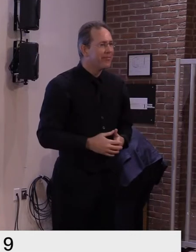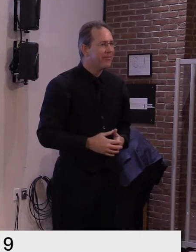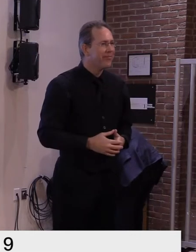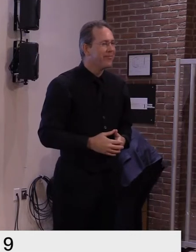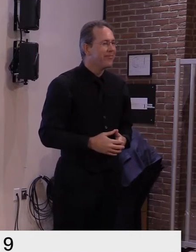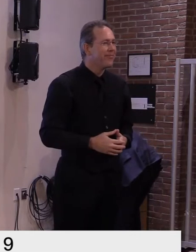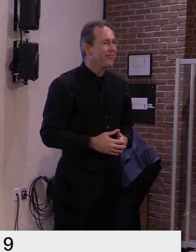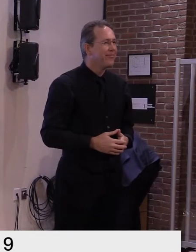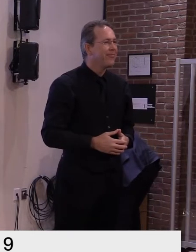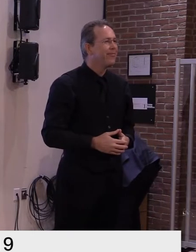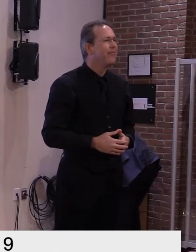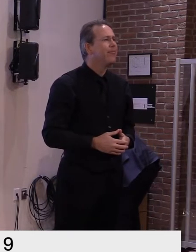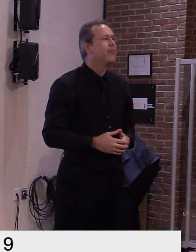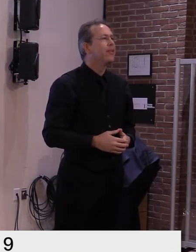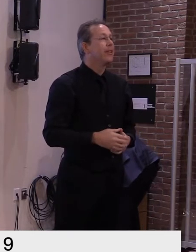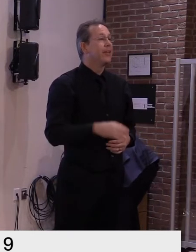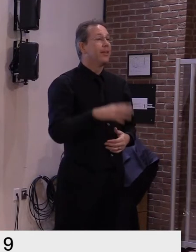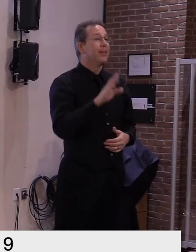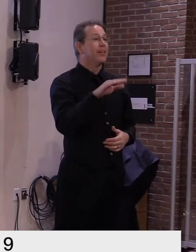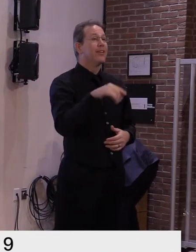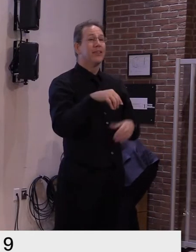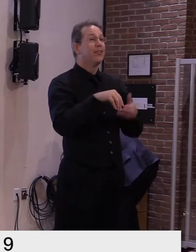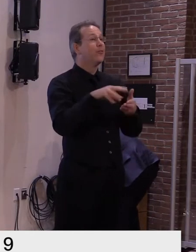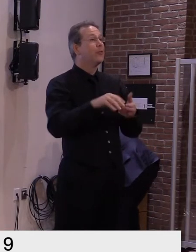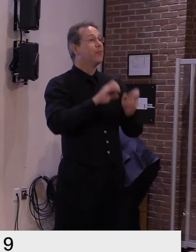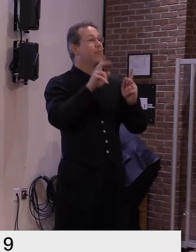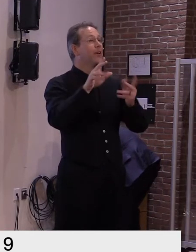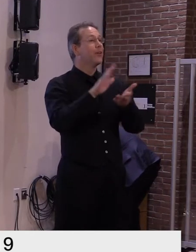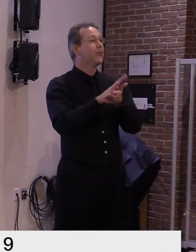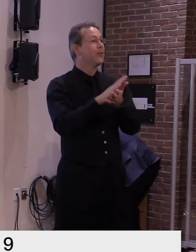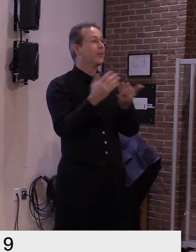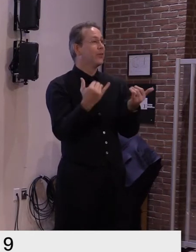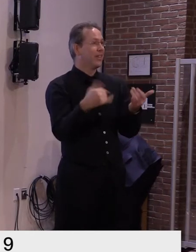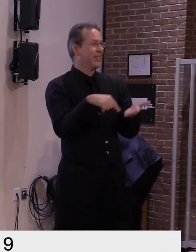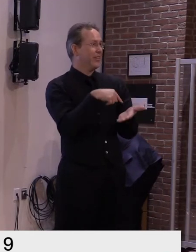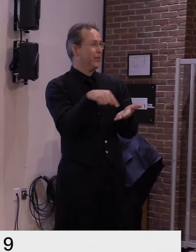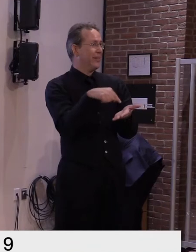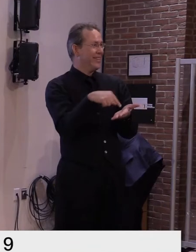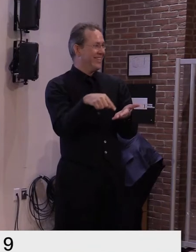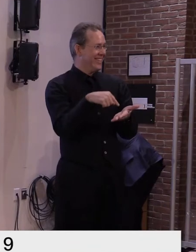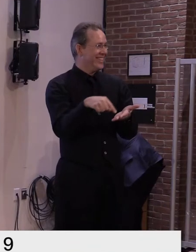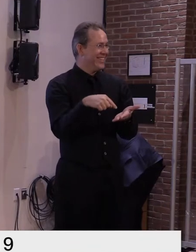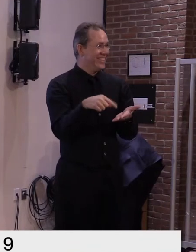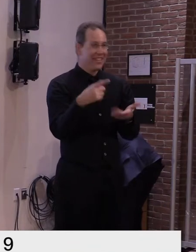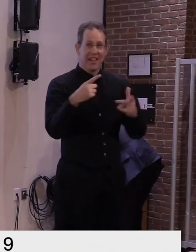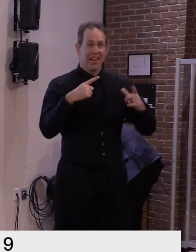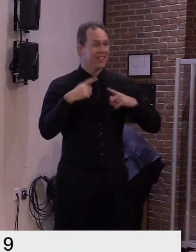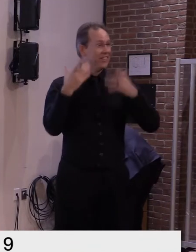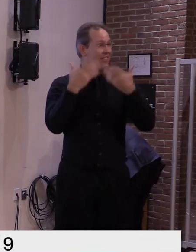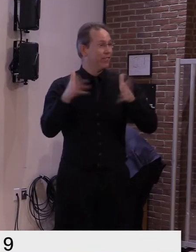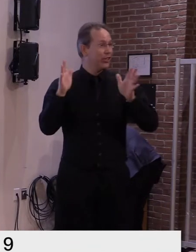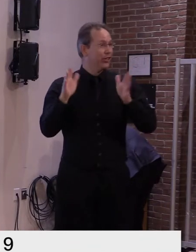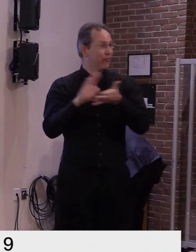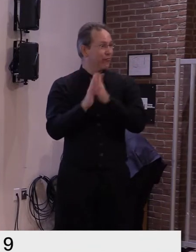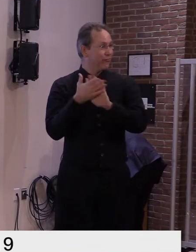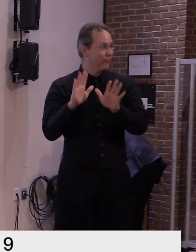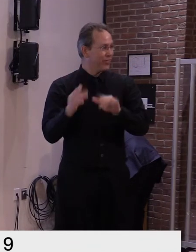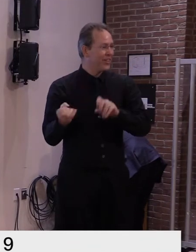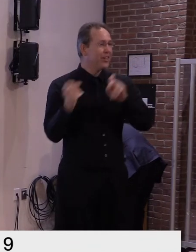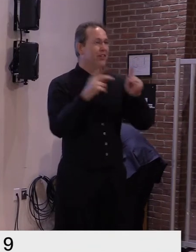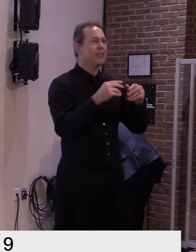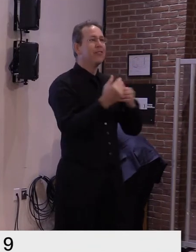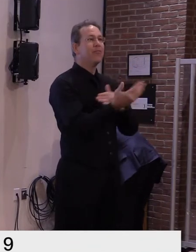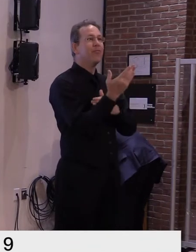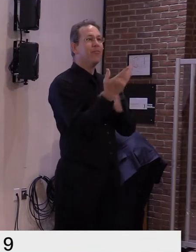Our students returned to school this week after the holiday vacation. Most schools have reopened under a hybrid model of some sort. We